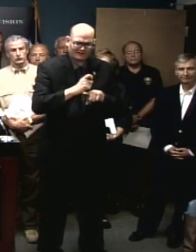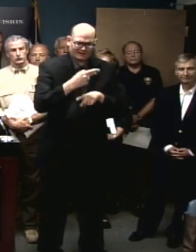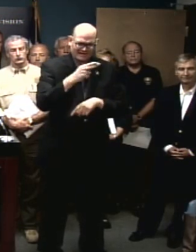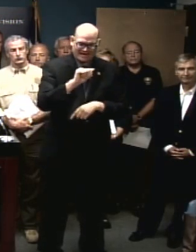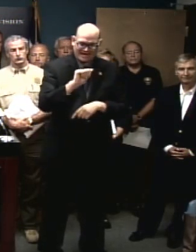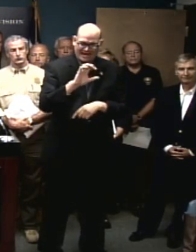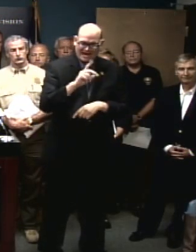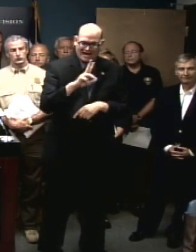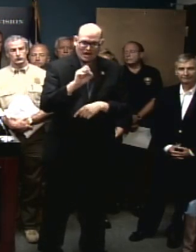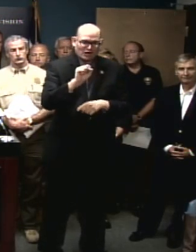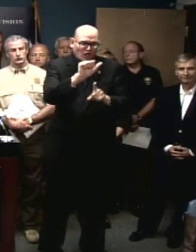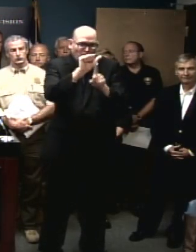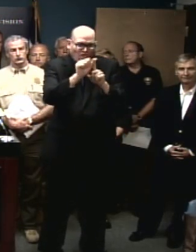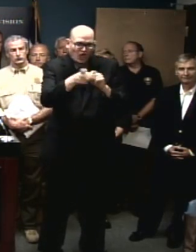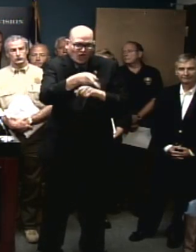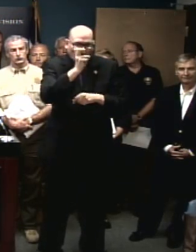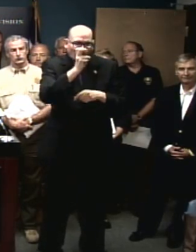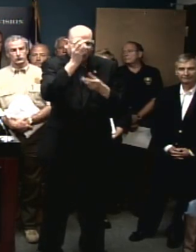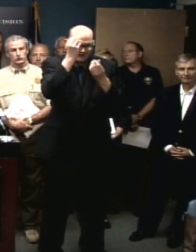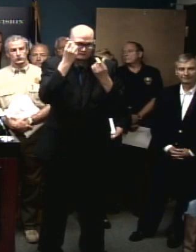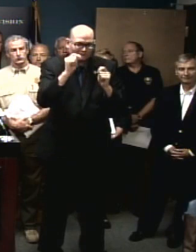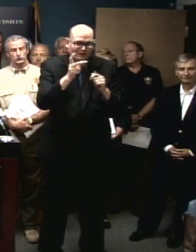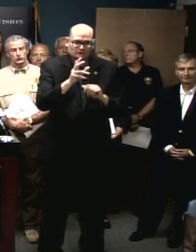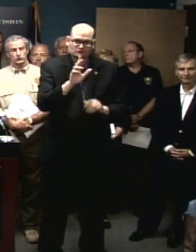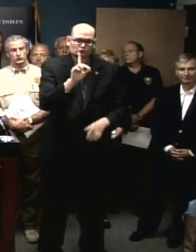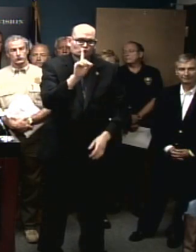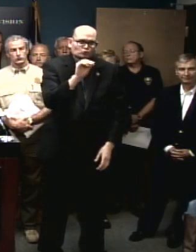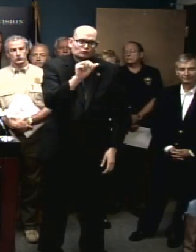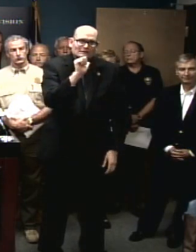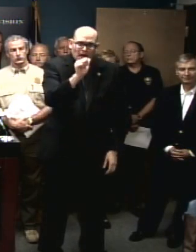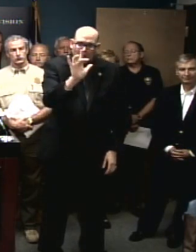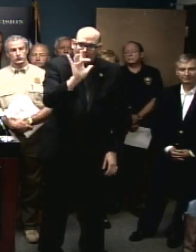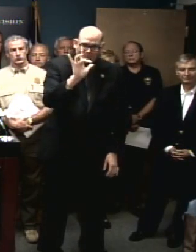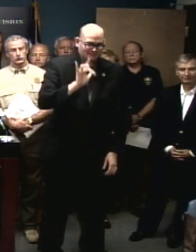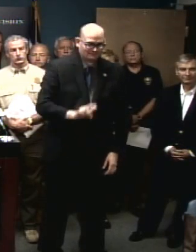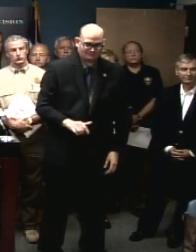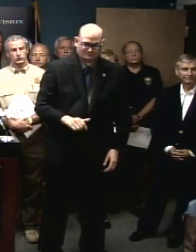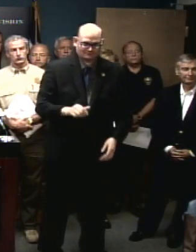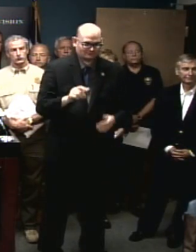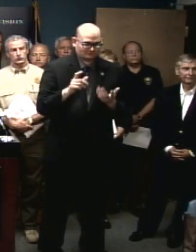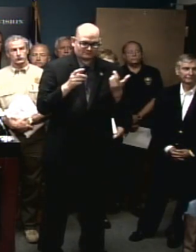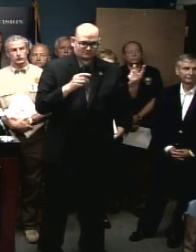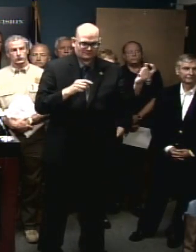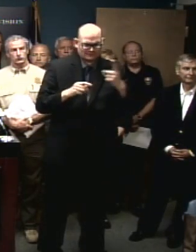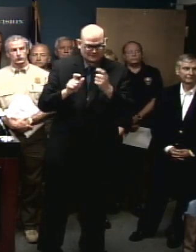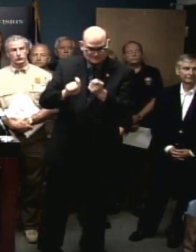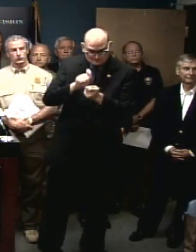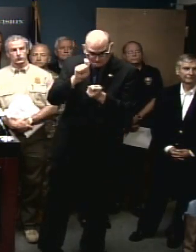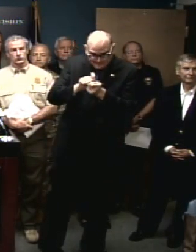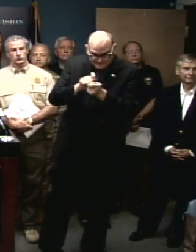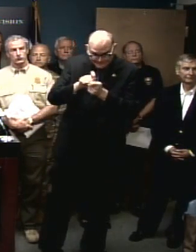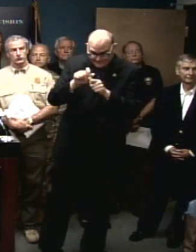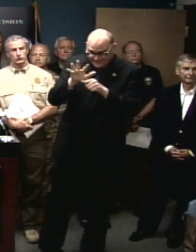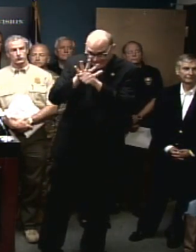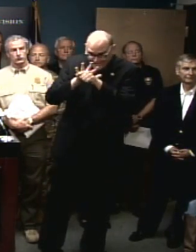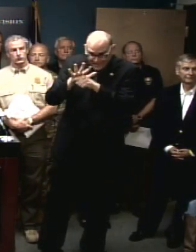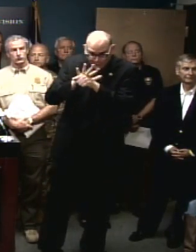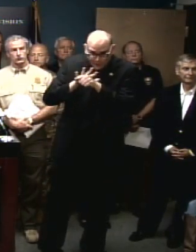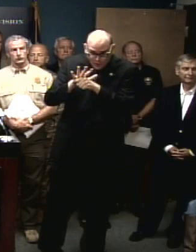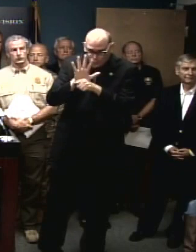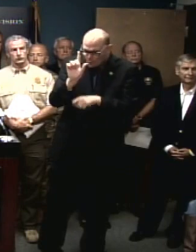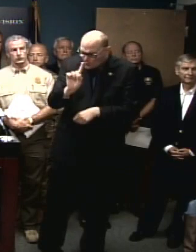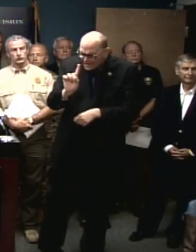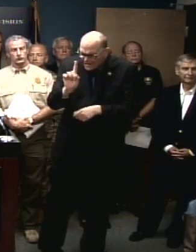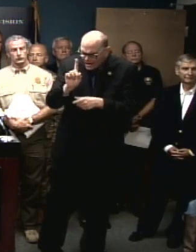normal emails. And so it was just precautionary that we make sure we get that word out. Are there certain areas of the state where it's been more prevalent,